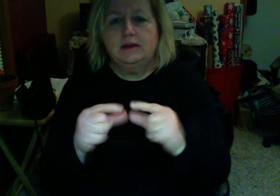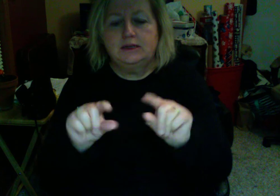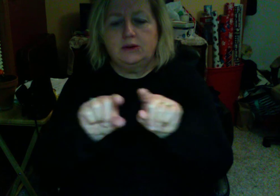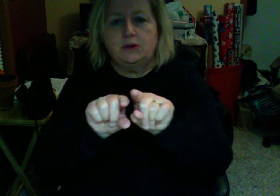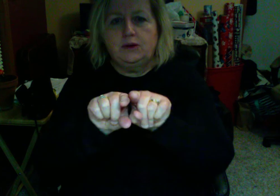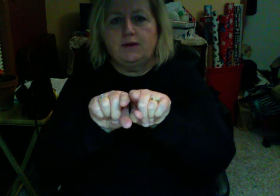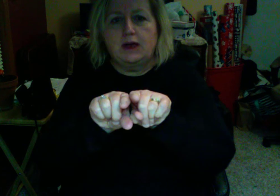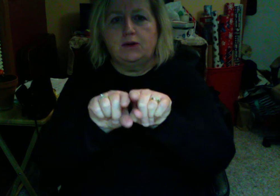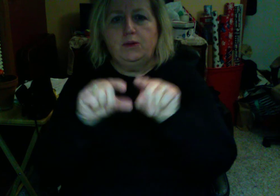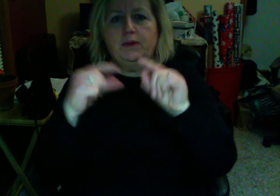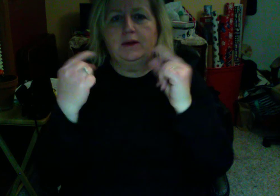So you've got group,